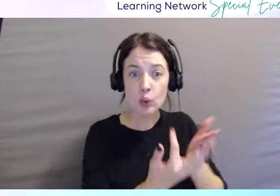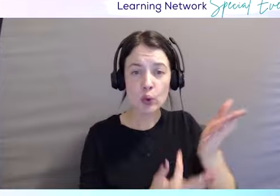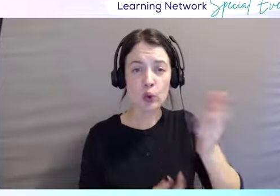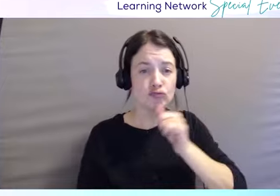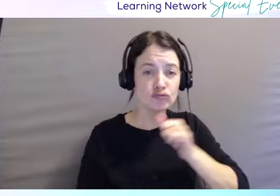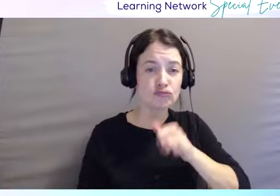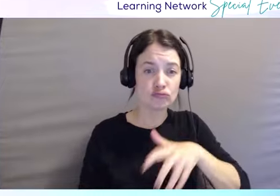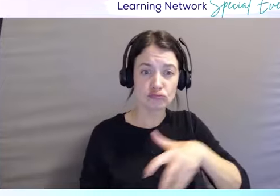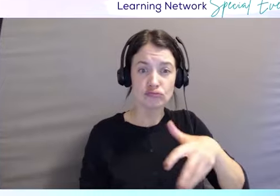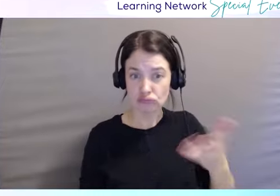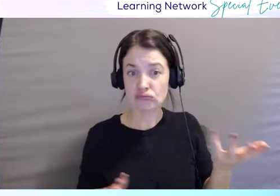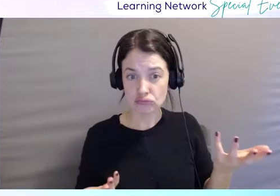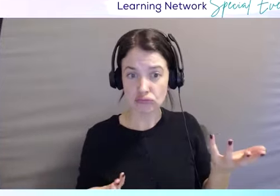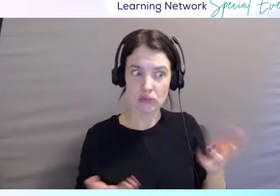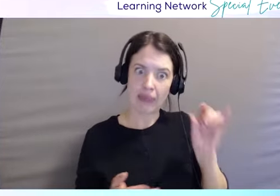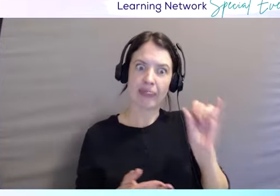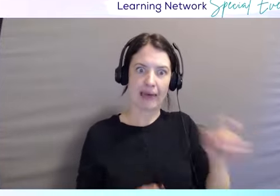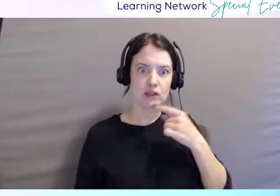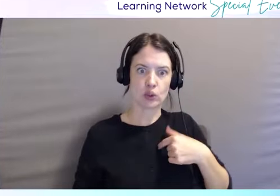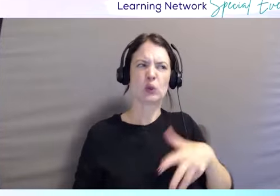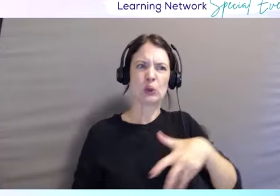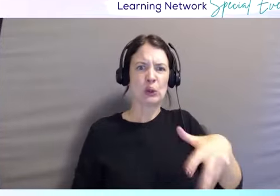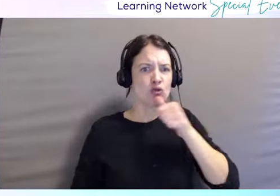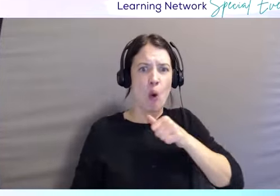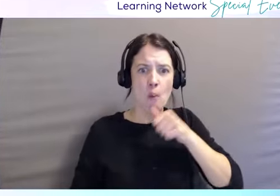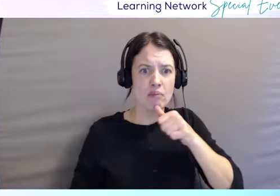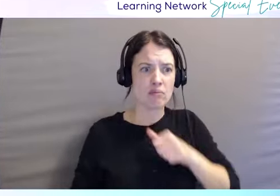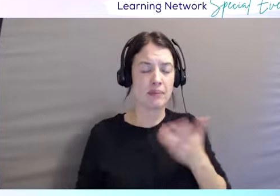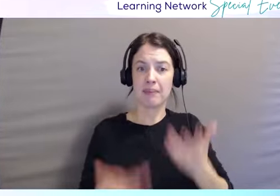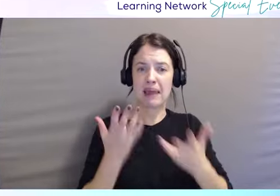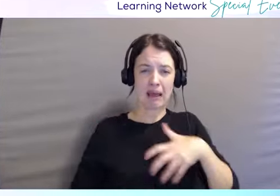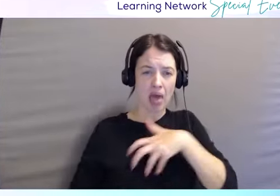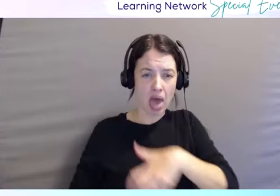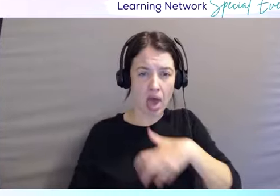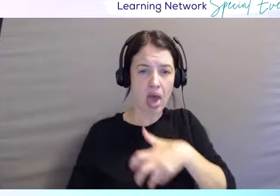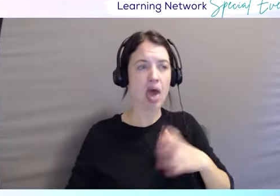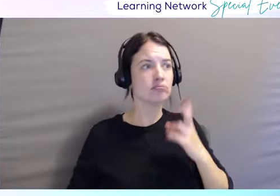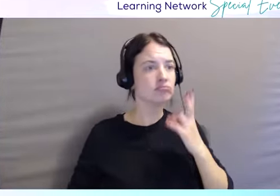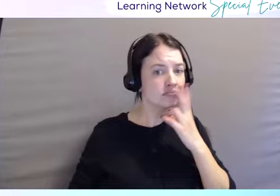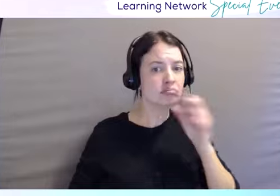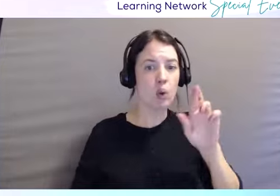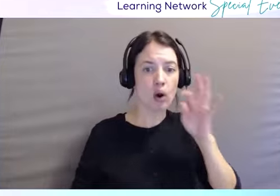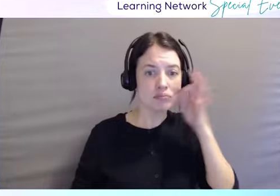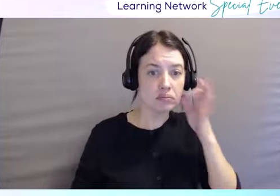a big reason to deal with pregnancy symptoms. But a major reason was to hide their use and make it